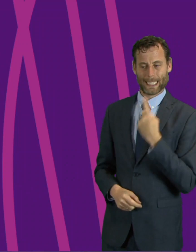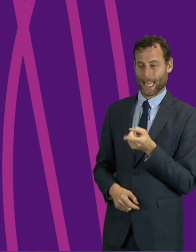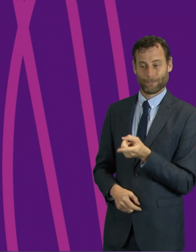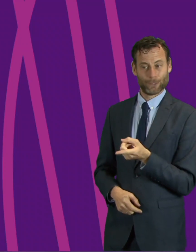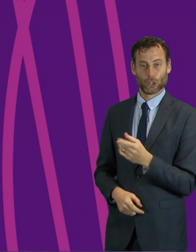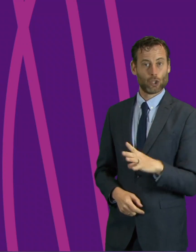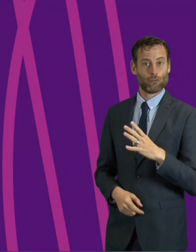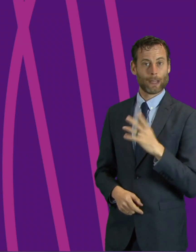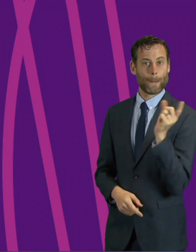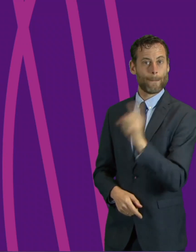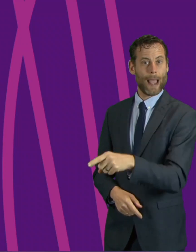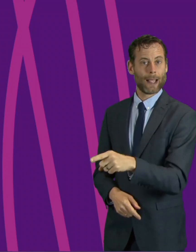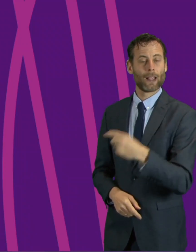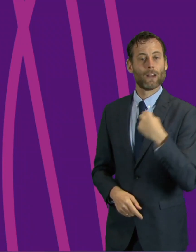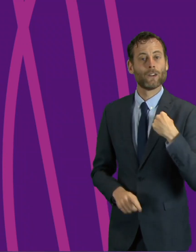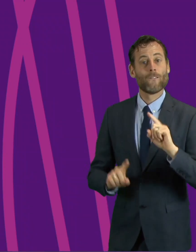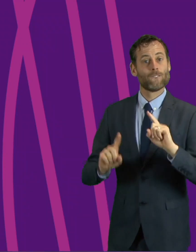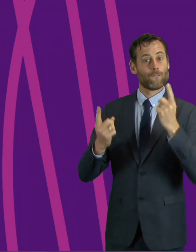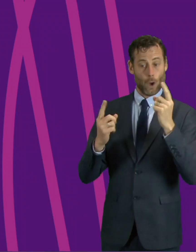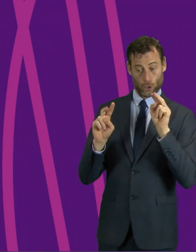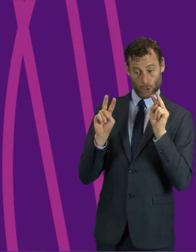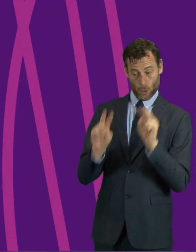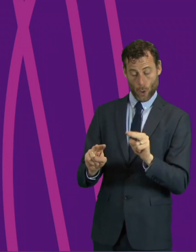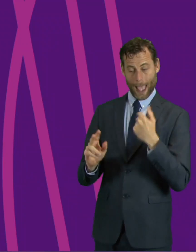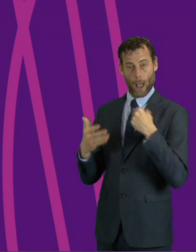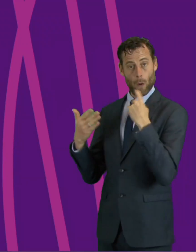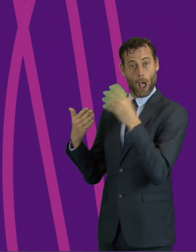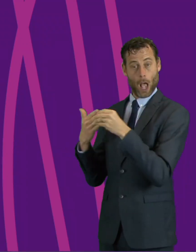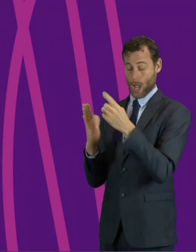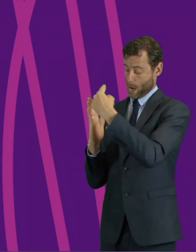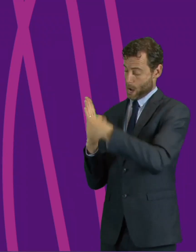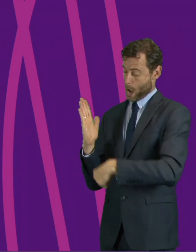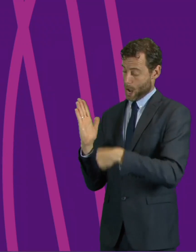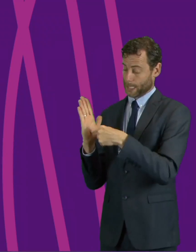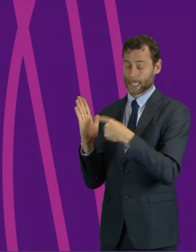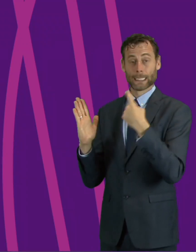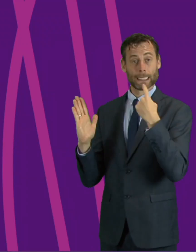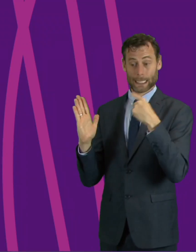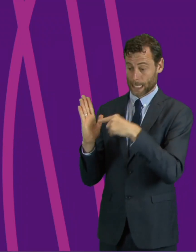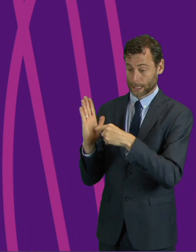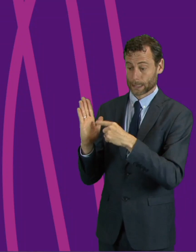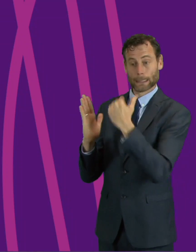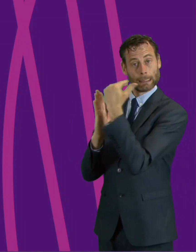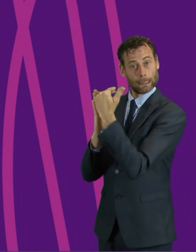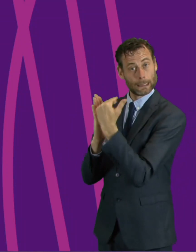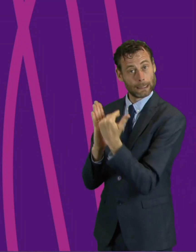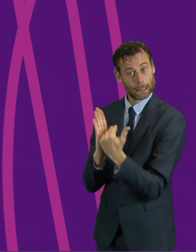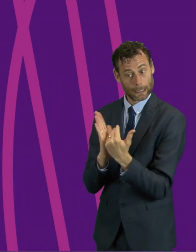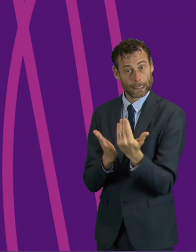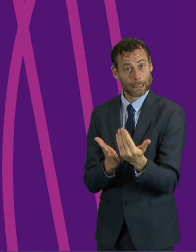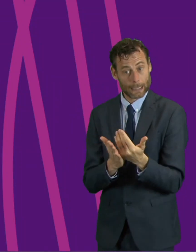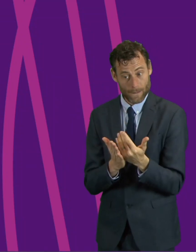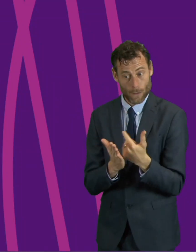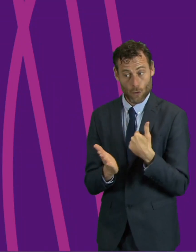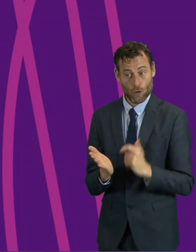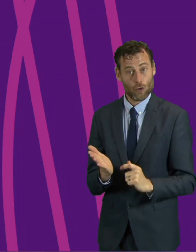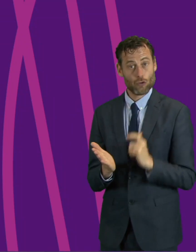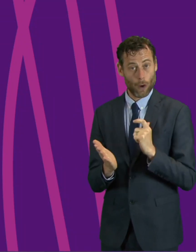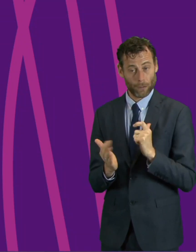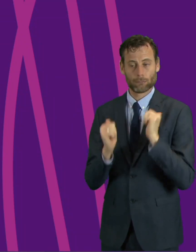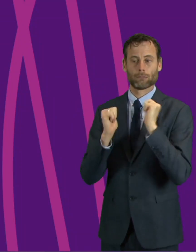thing to do is to say, look, let's stick with the guidance we've got until we get to a position where we are more confident. And that's the